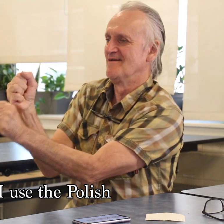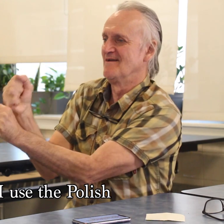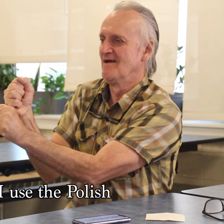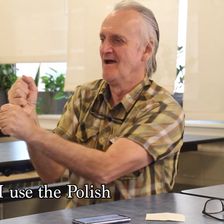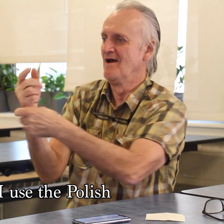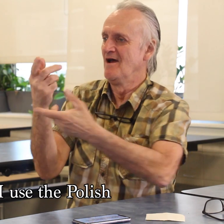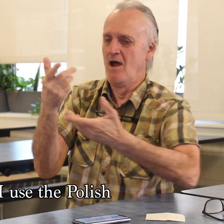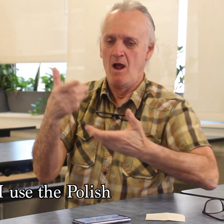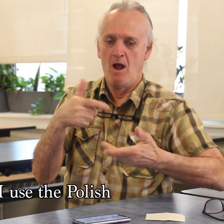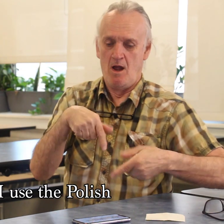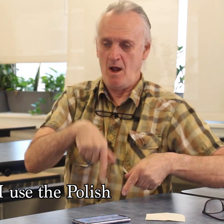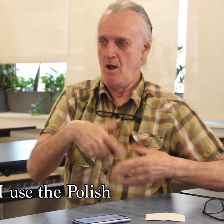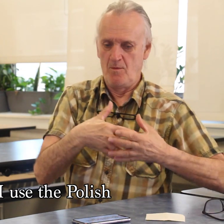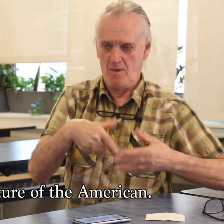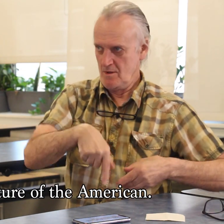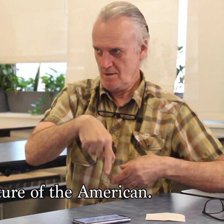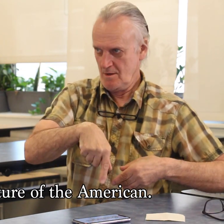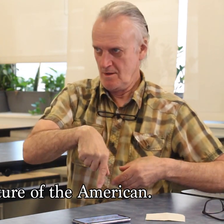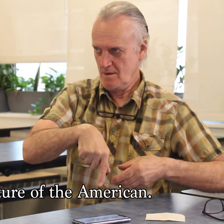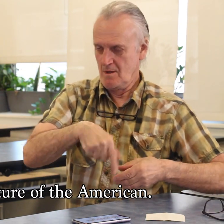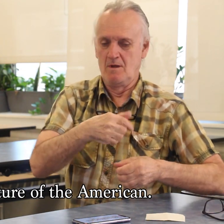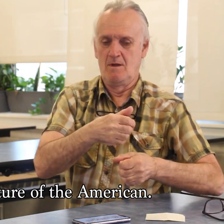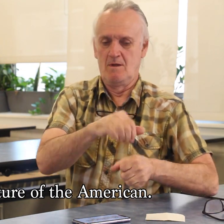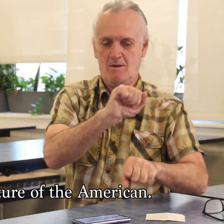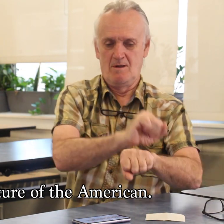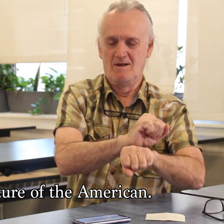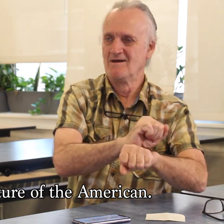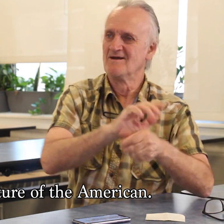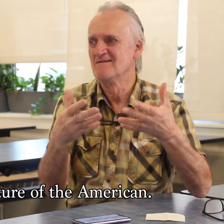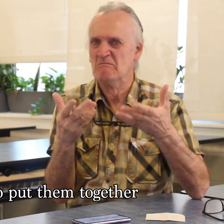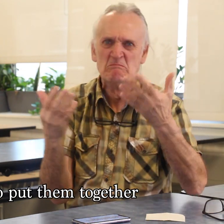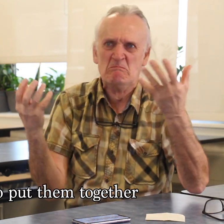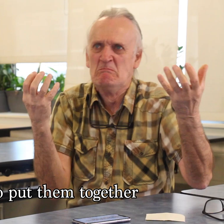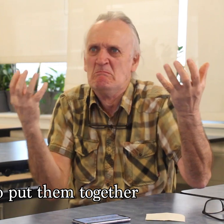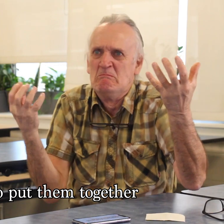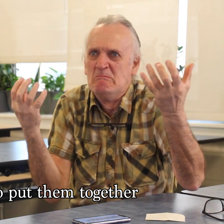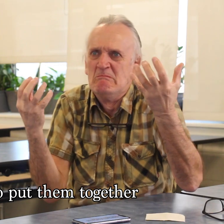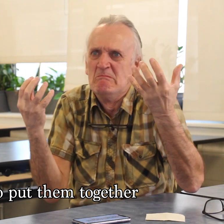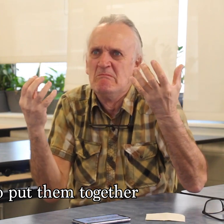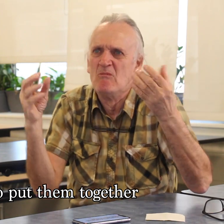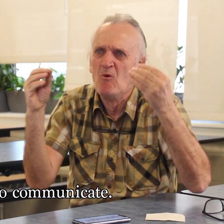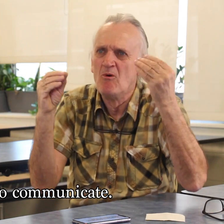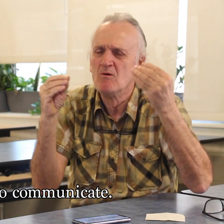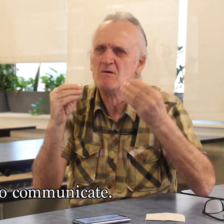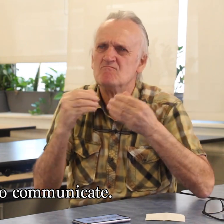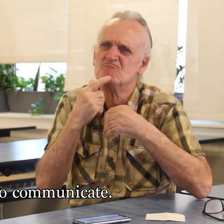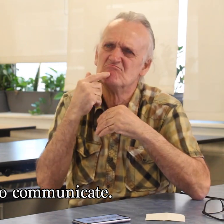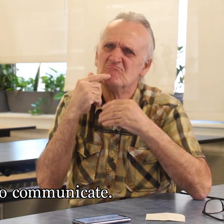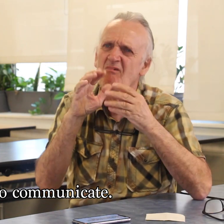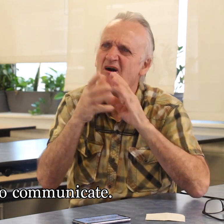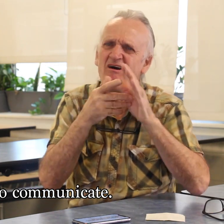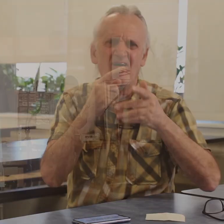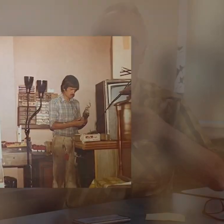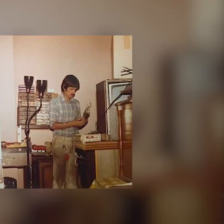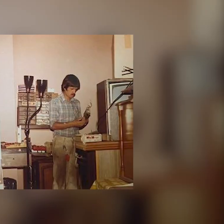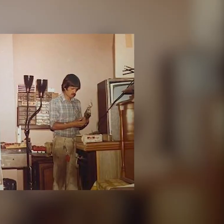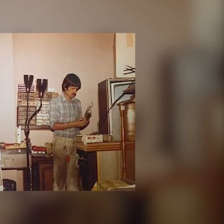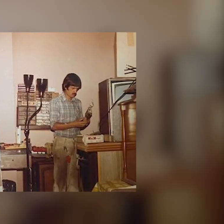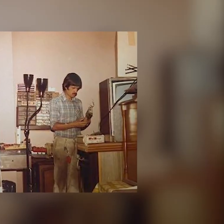I use the Polish and a mixture of American, trying to put them together just to communicate. So